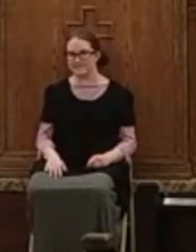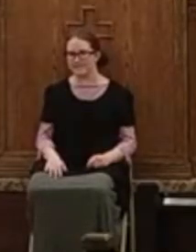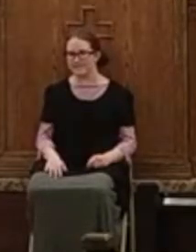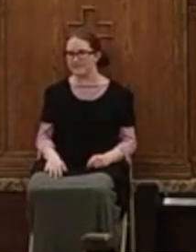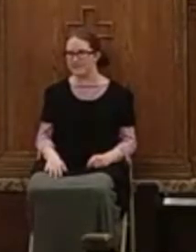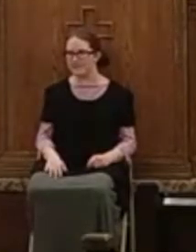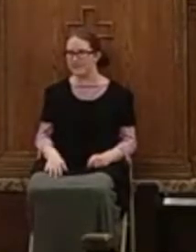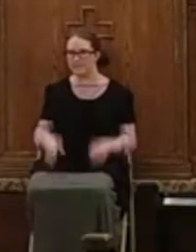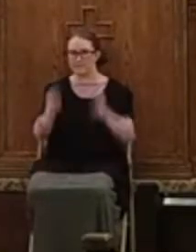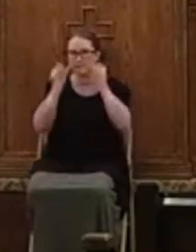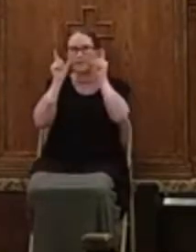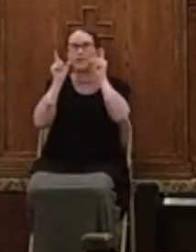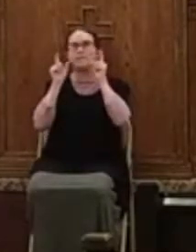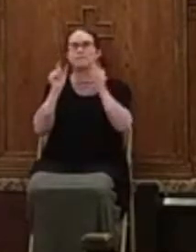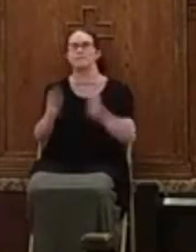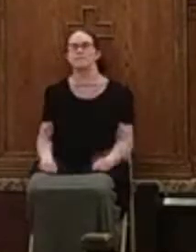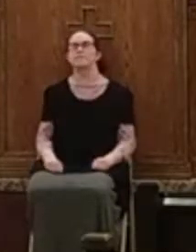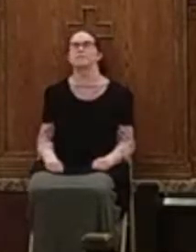Get up.